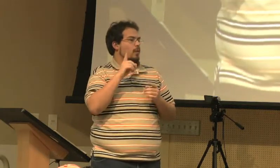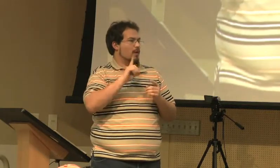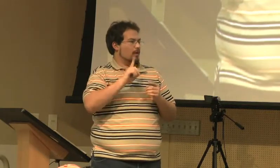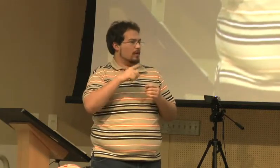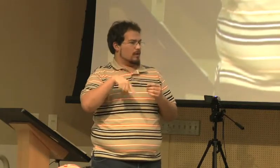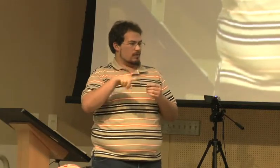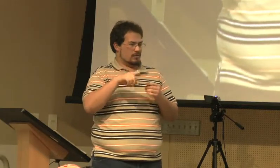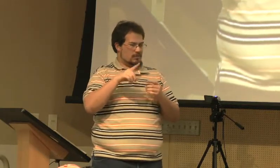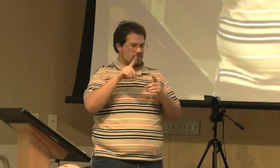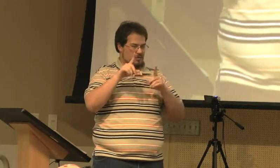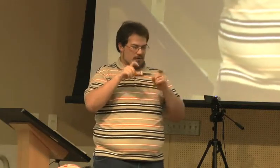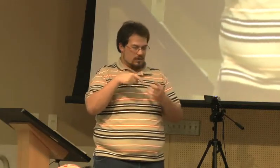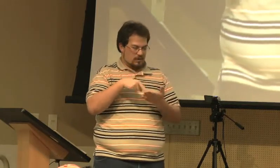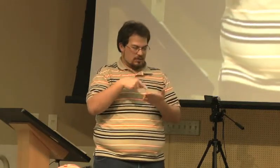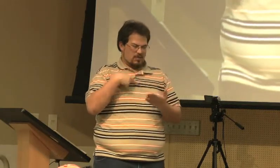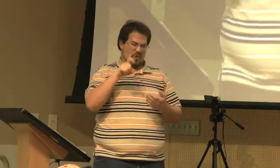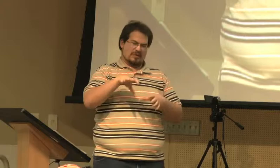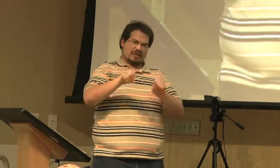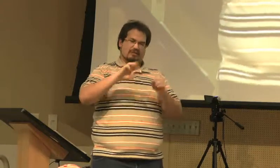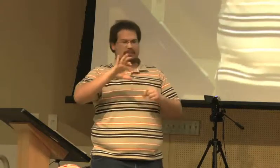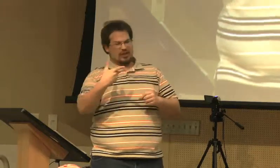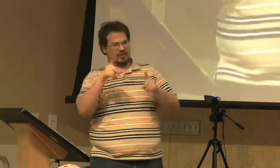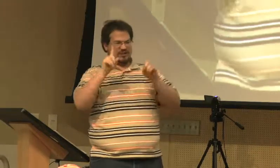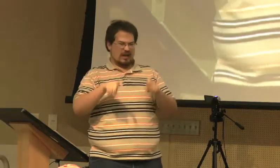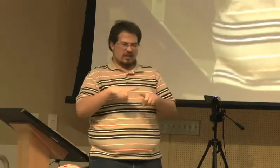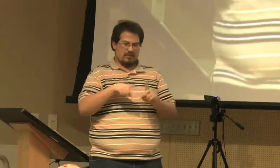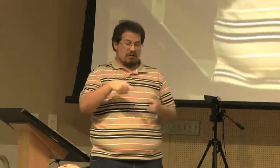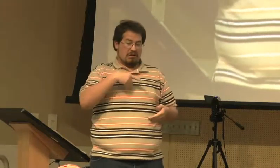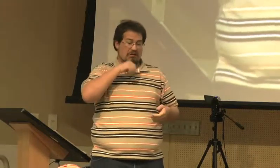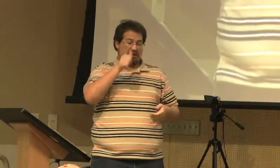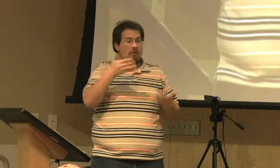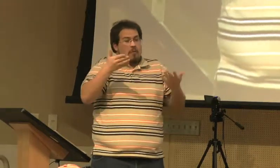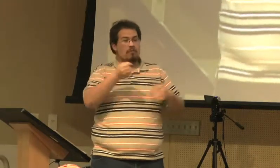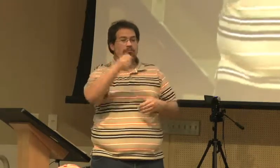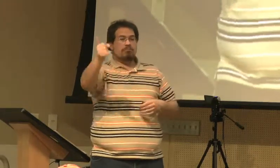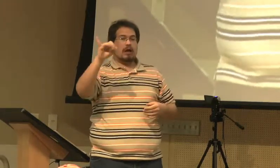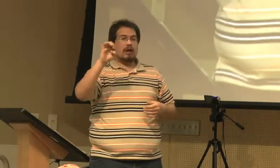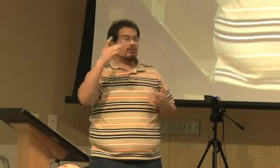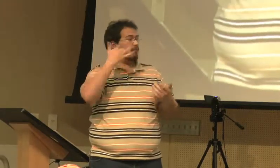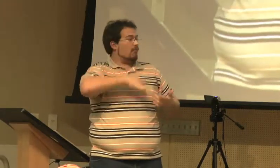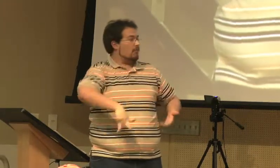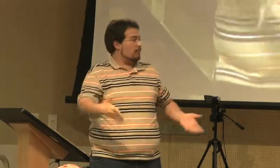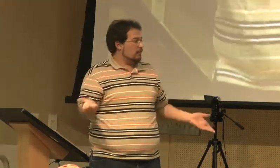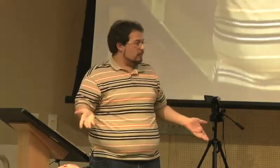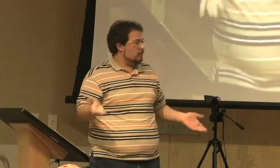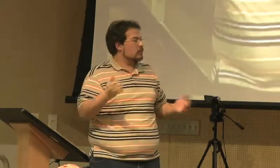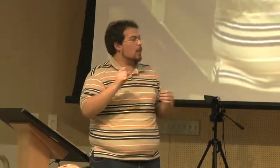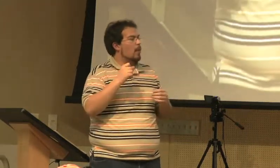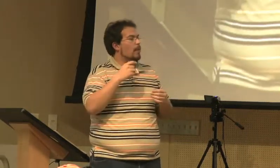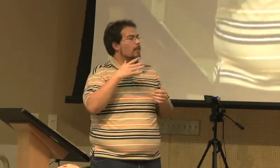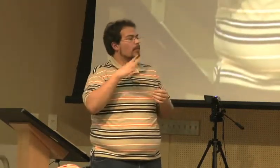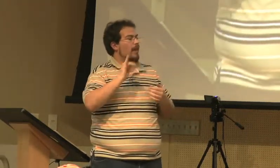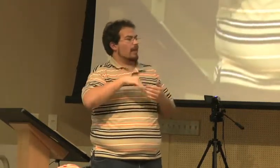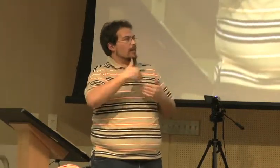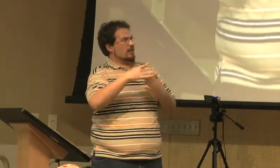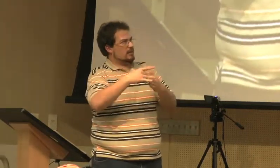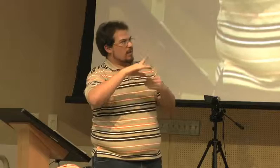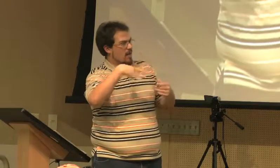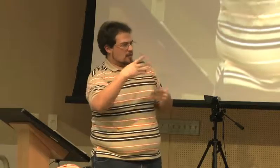have their biggest fears of maybe falling in the cracks or they get a test score back if they don't improve or when they accept